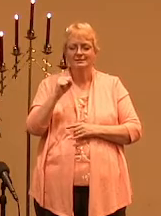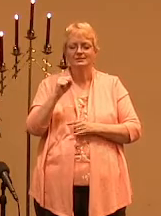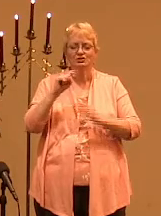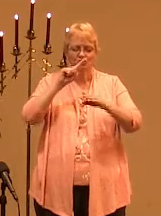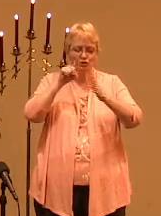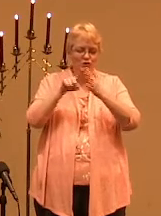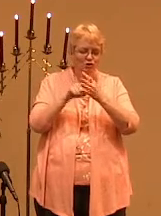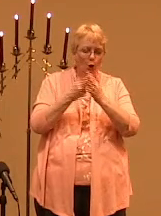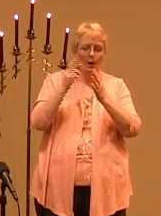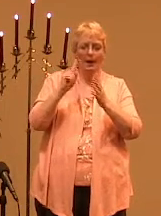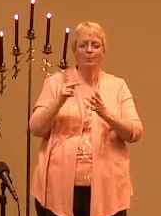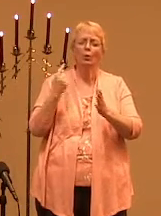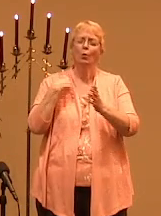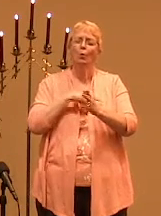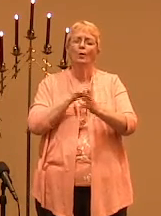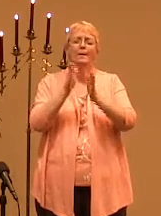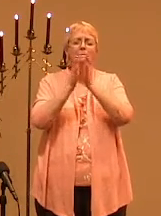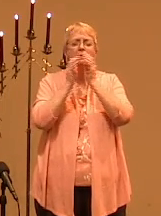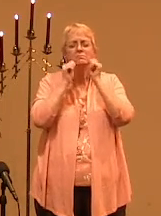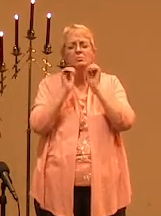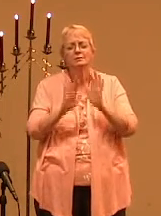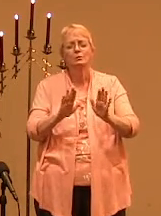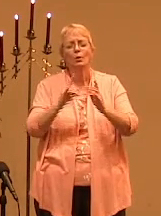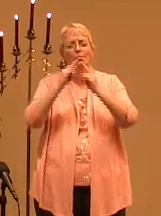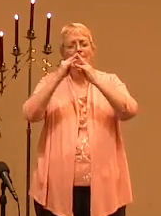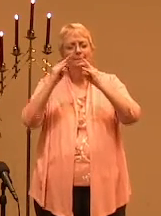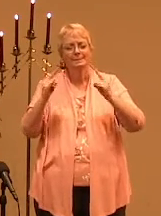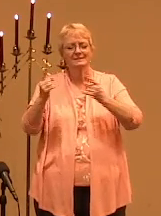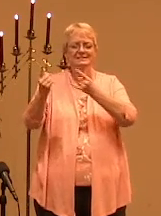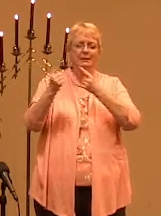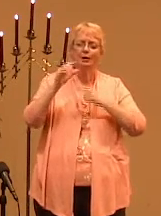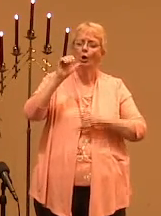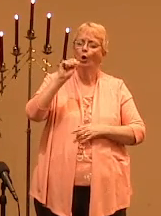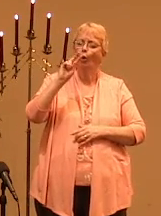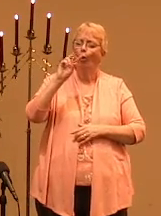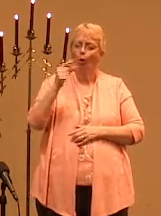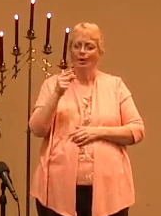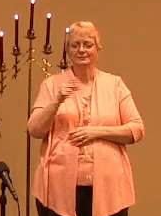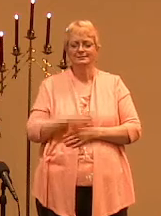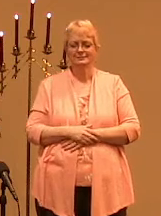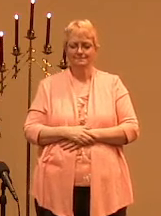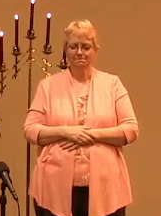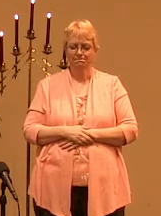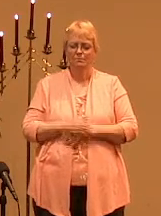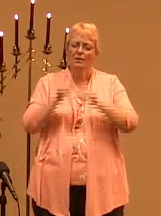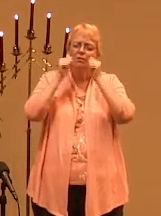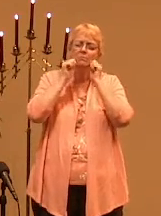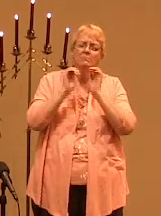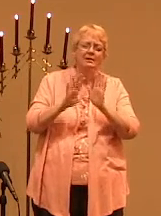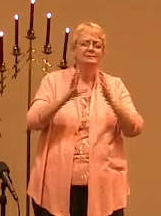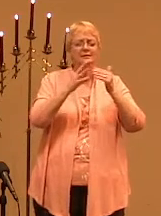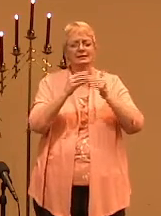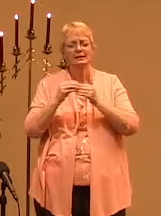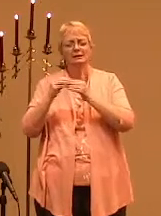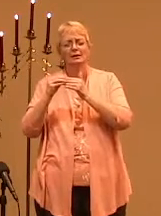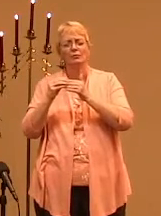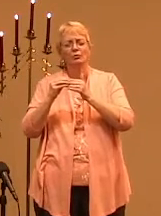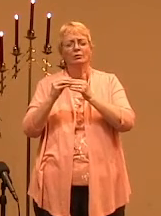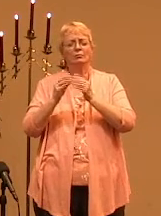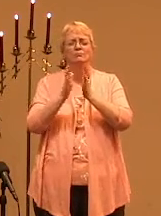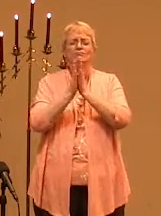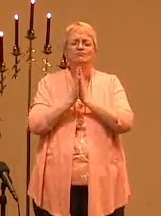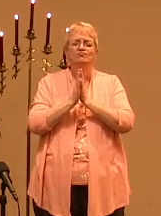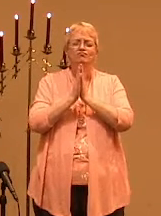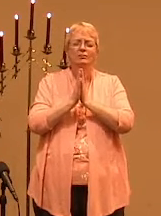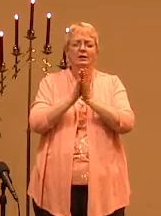And we pray your blessings on that camp ministry this coming August, this summer. Bless it and guide it. May children come to know you as